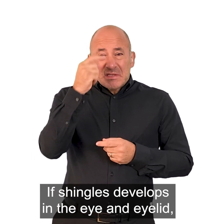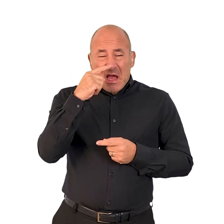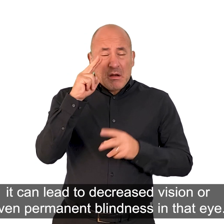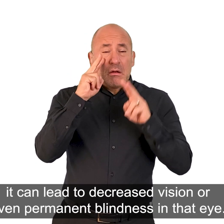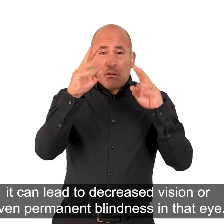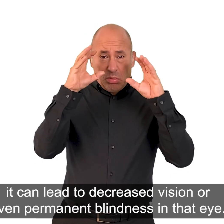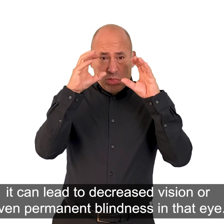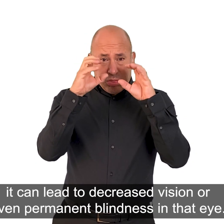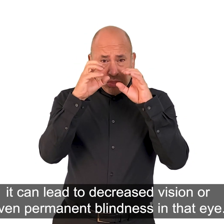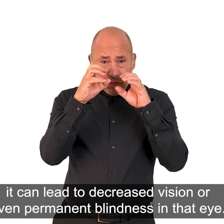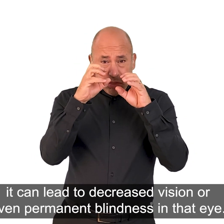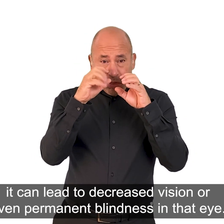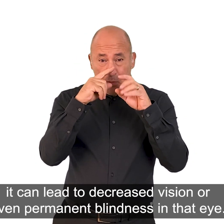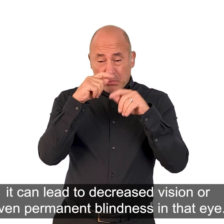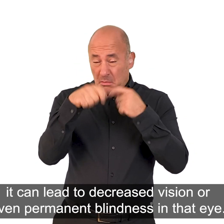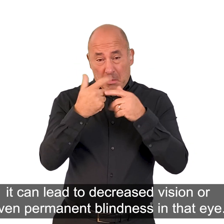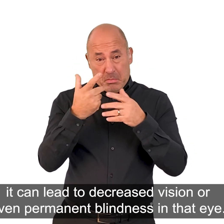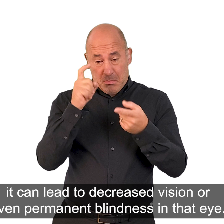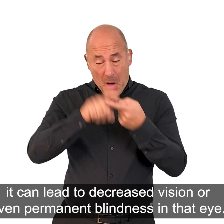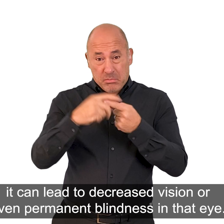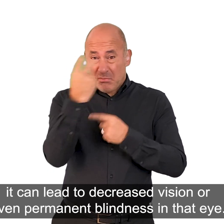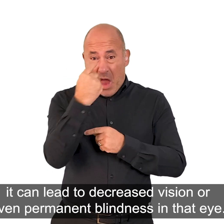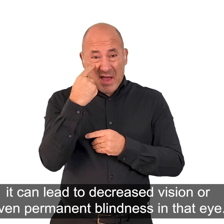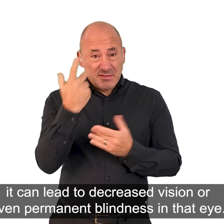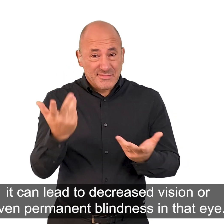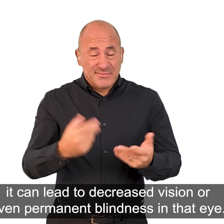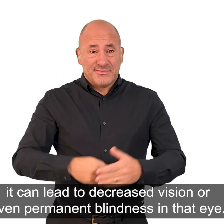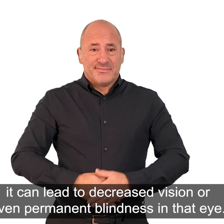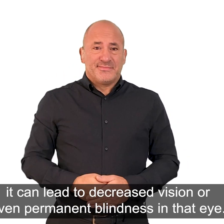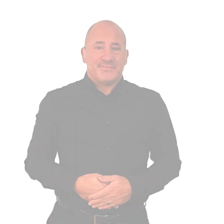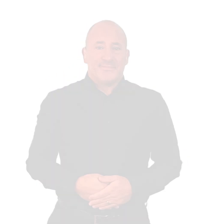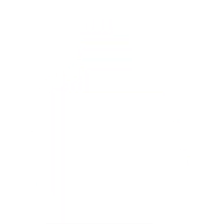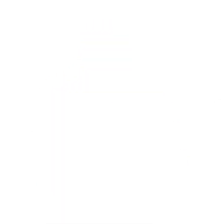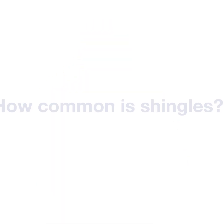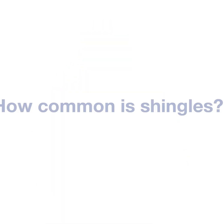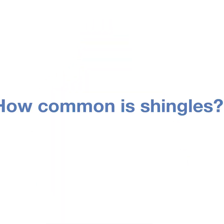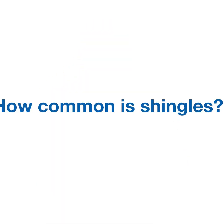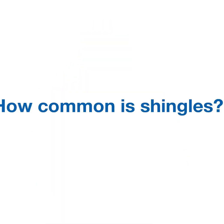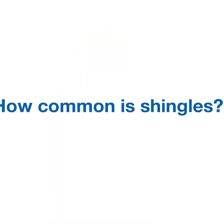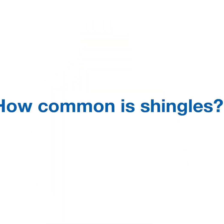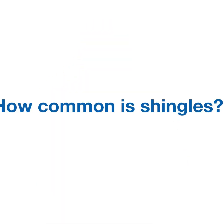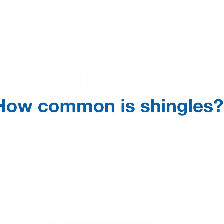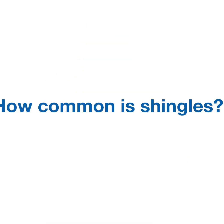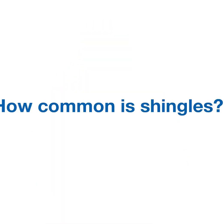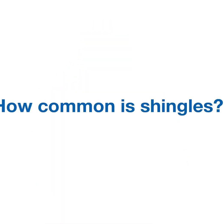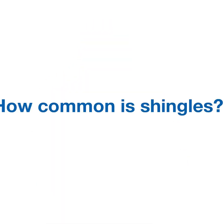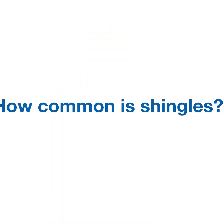and eyelid, it can lead to decreased vision or even permanent blindness in that eye. How common